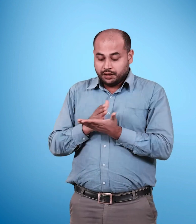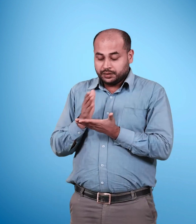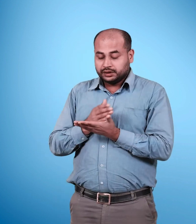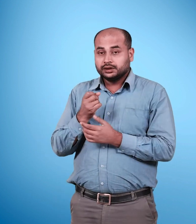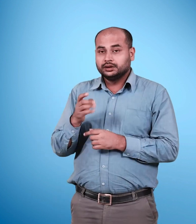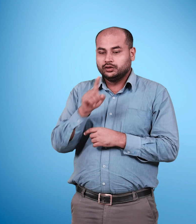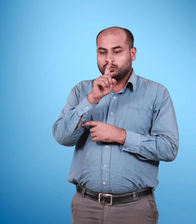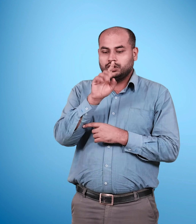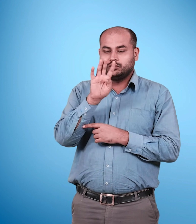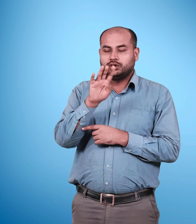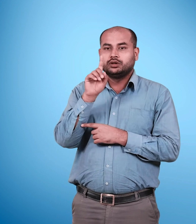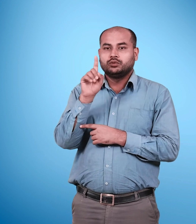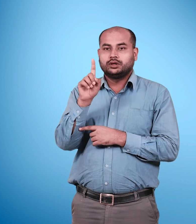Page 141.